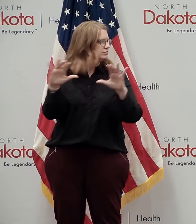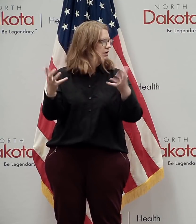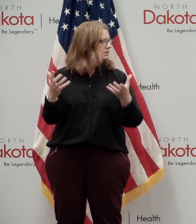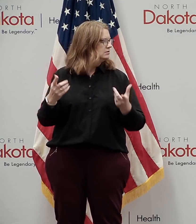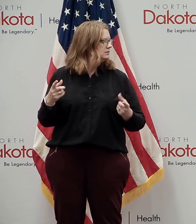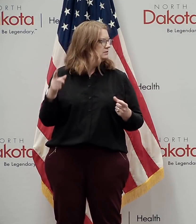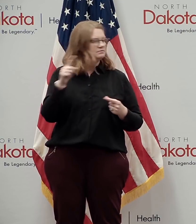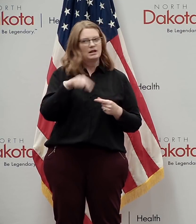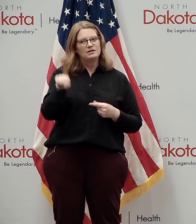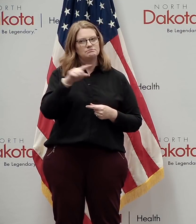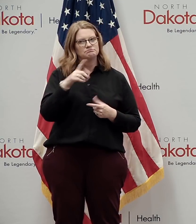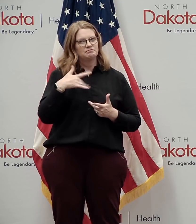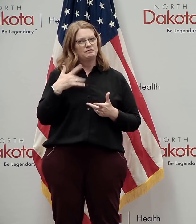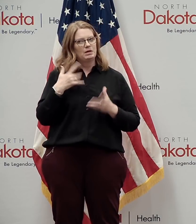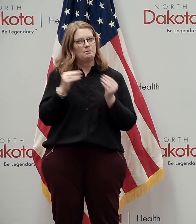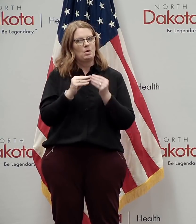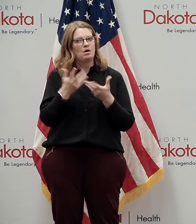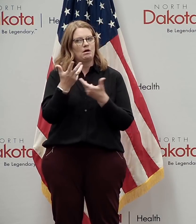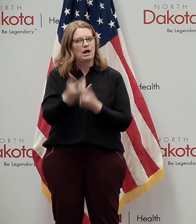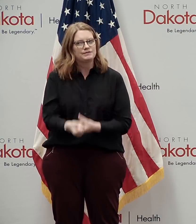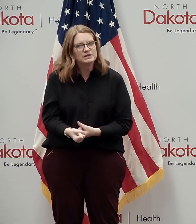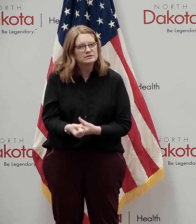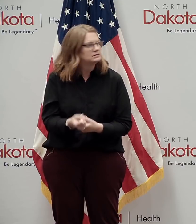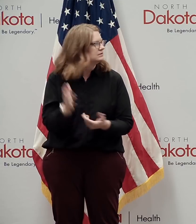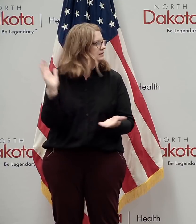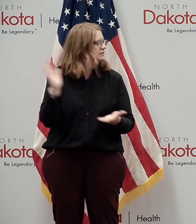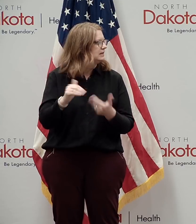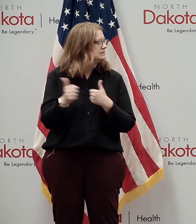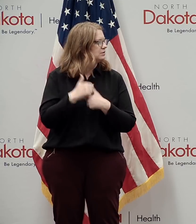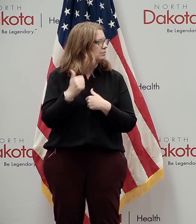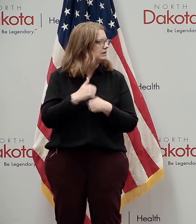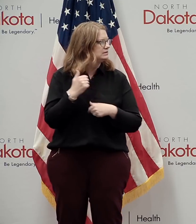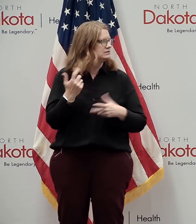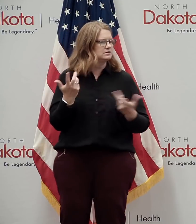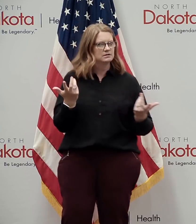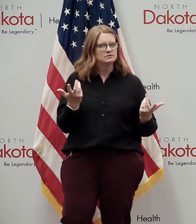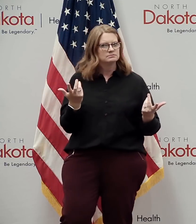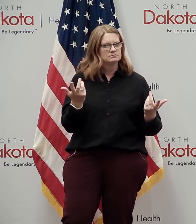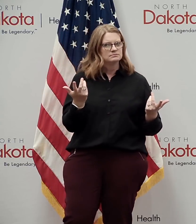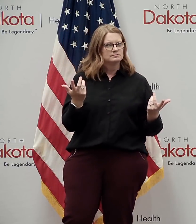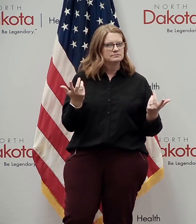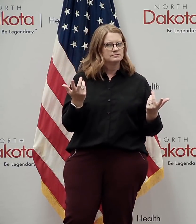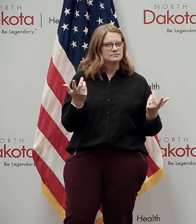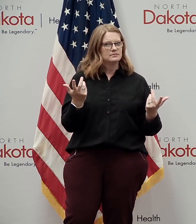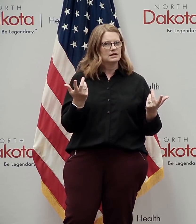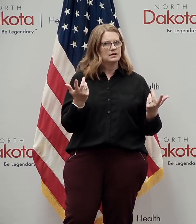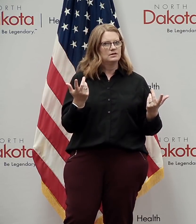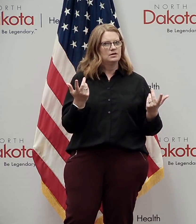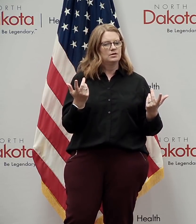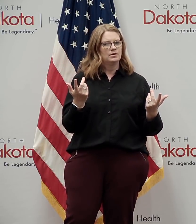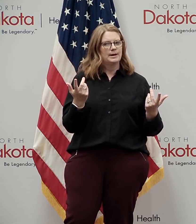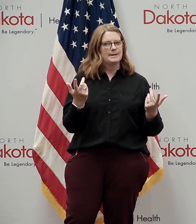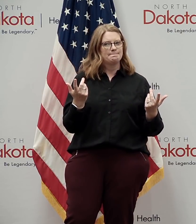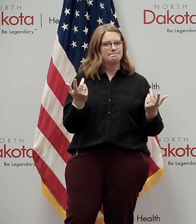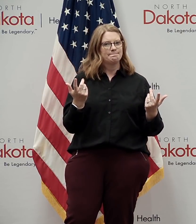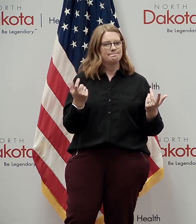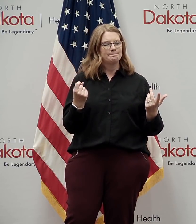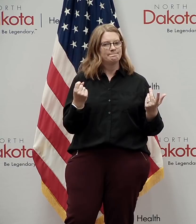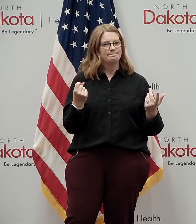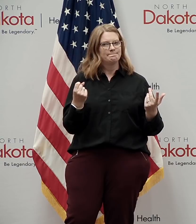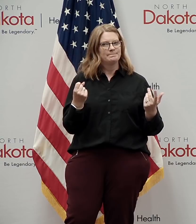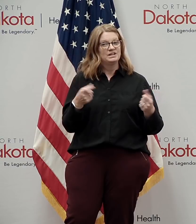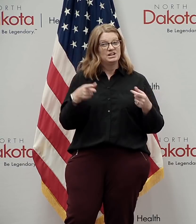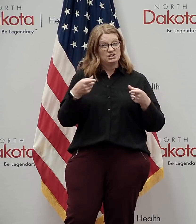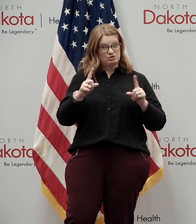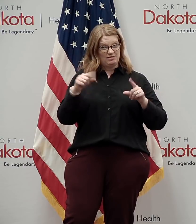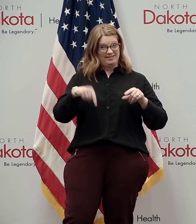probably have a lot of confidence because they have less risk. So it depends a little bit on that. So, and then again, when we say coming back, we know that during